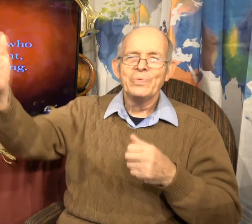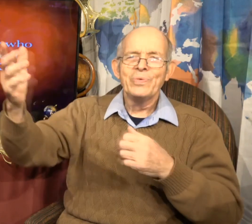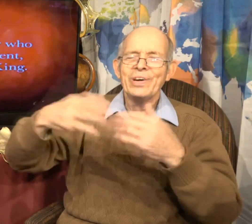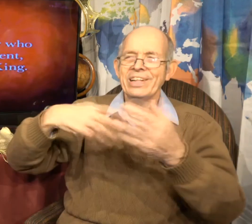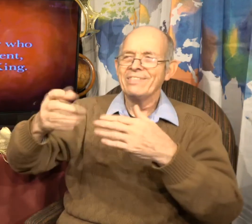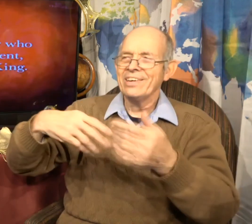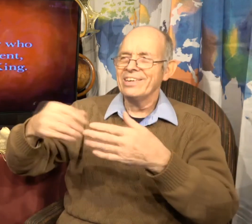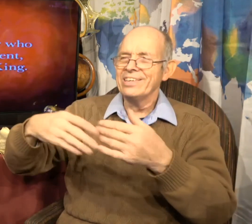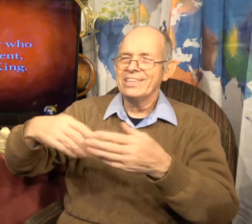whatever.